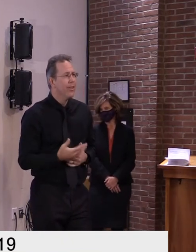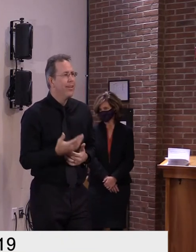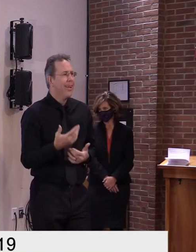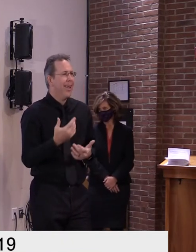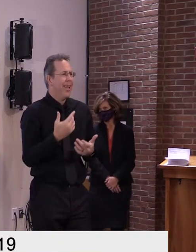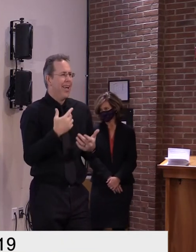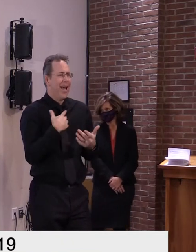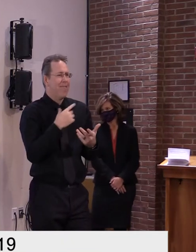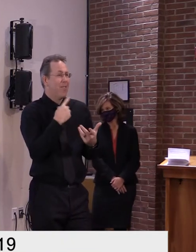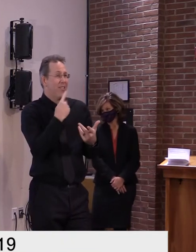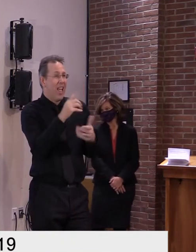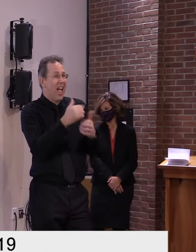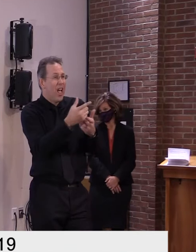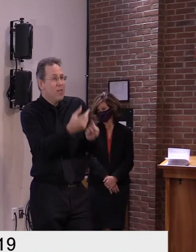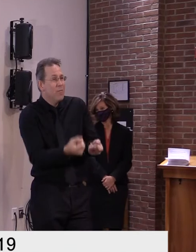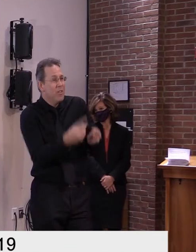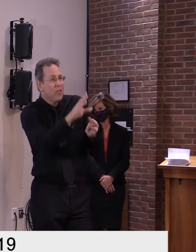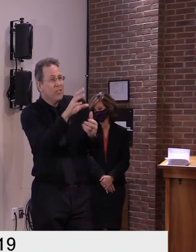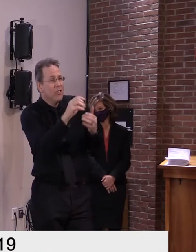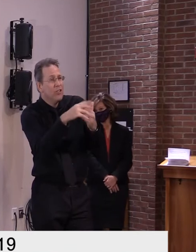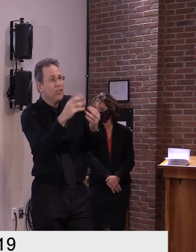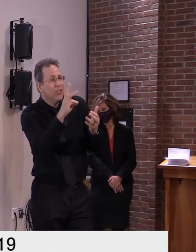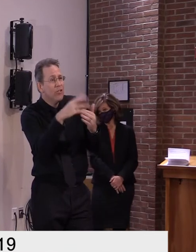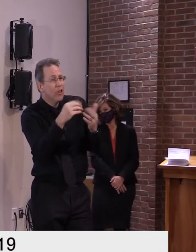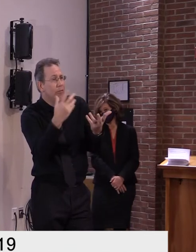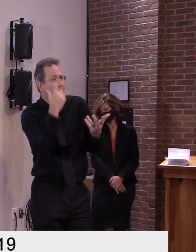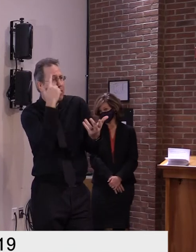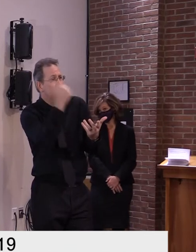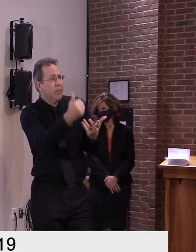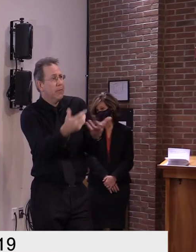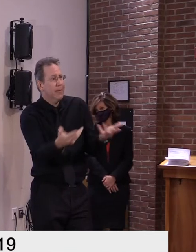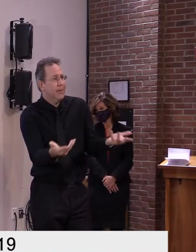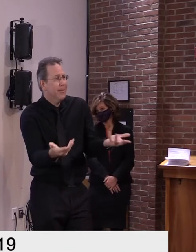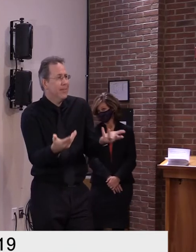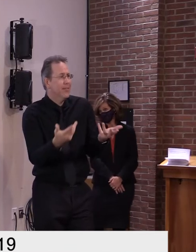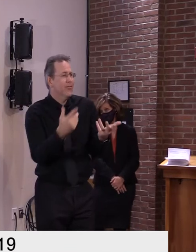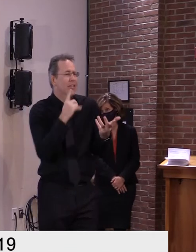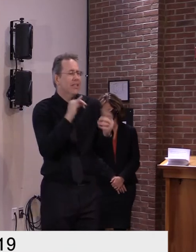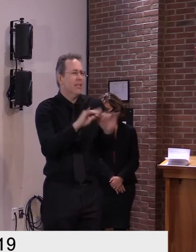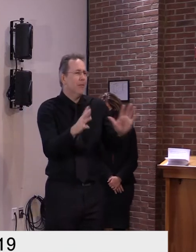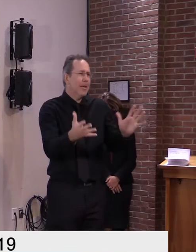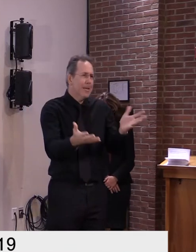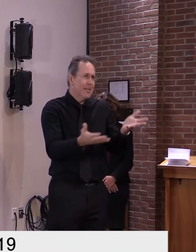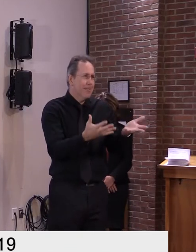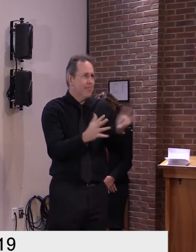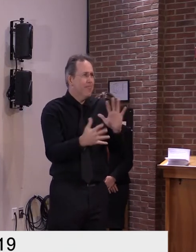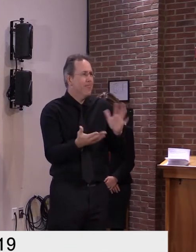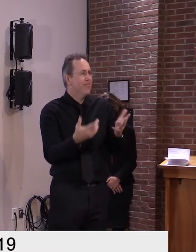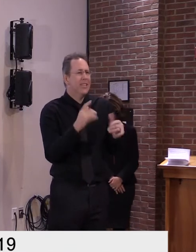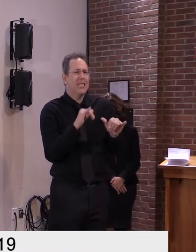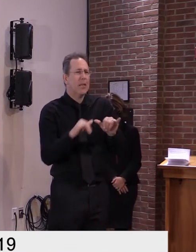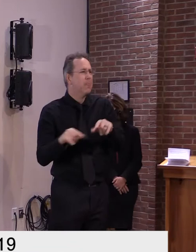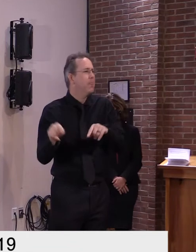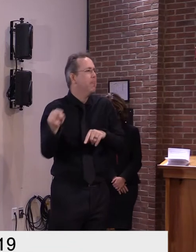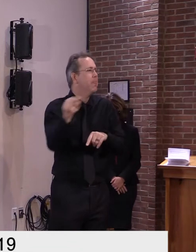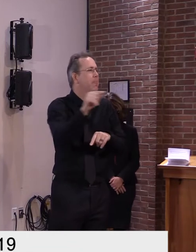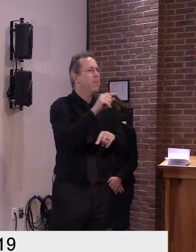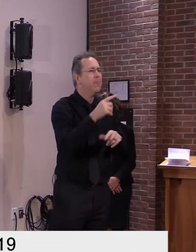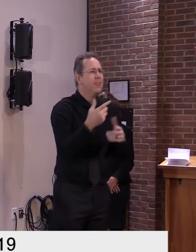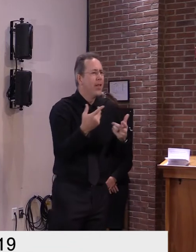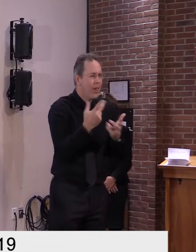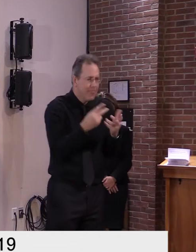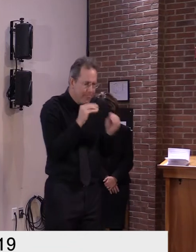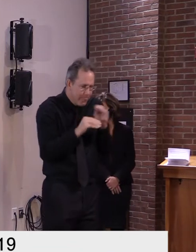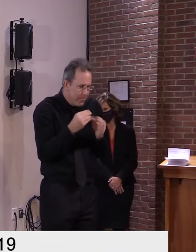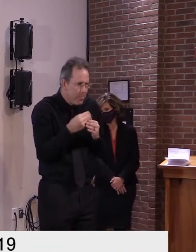the money that they receive. But at the same time, you know, I, like everyone else probably on this